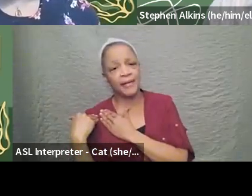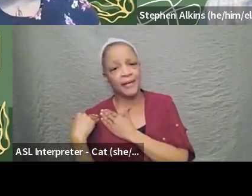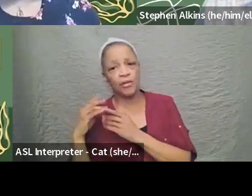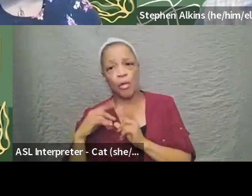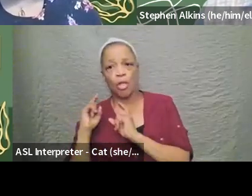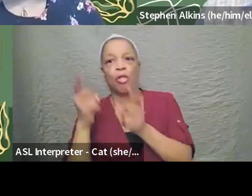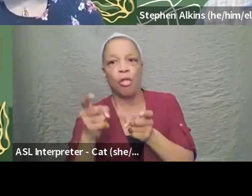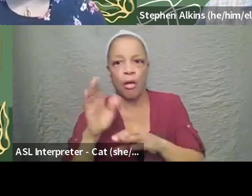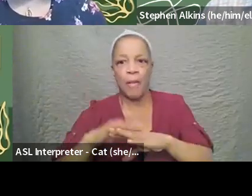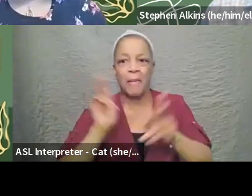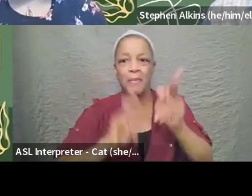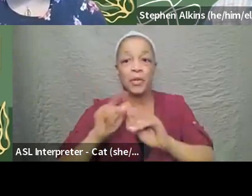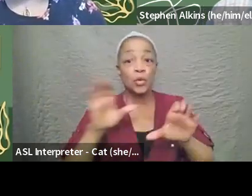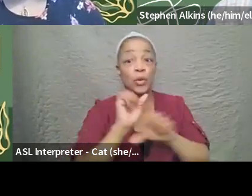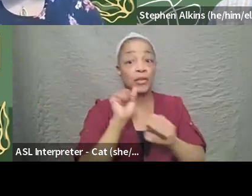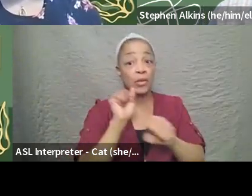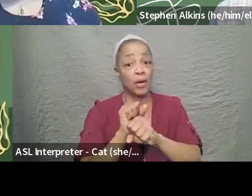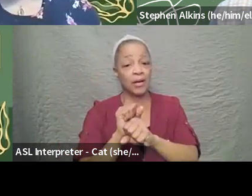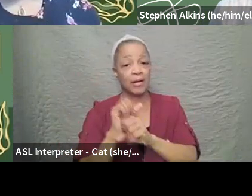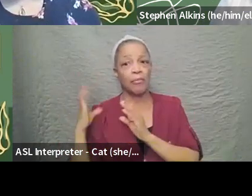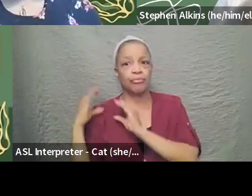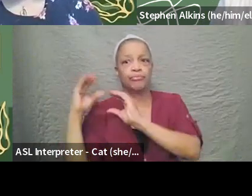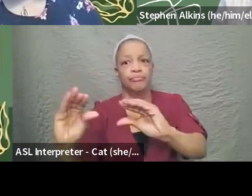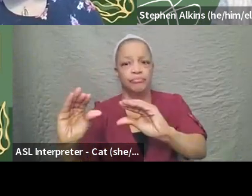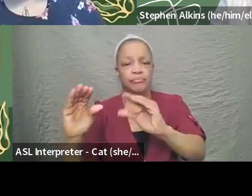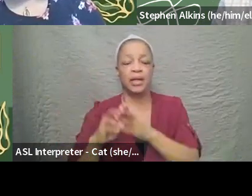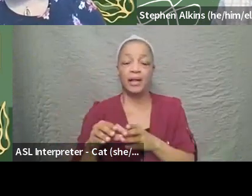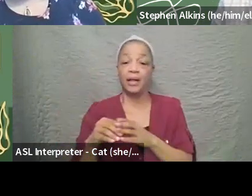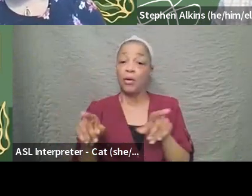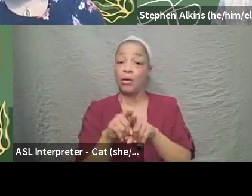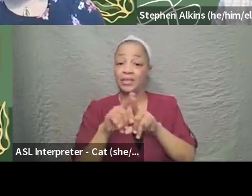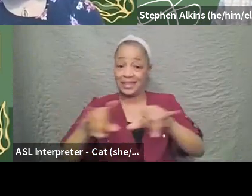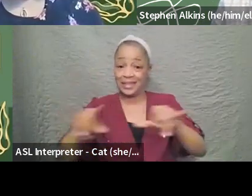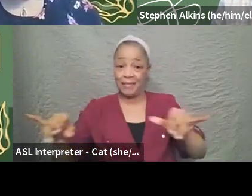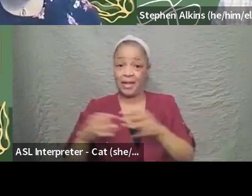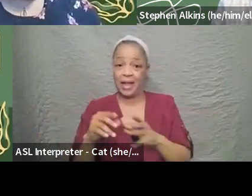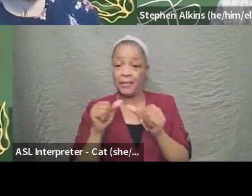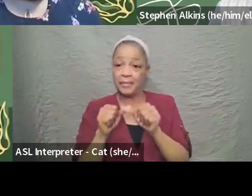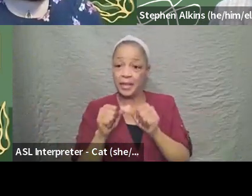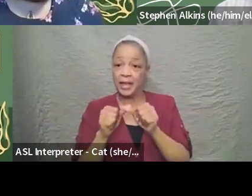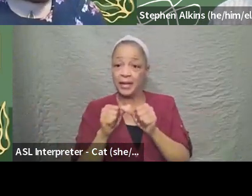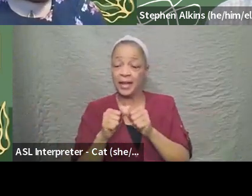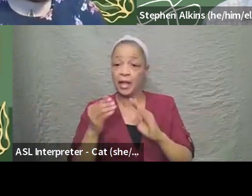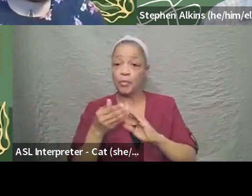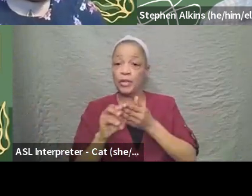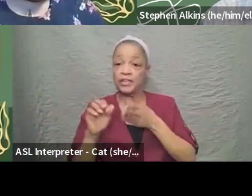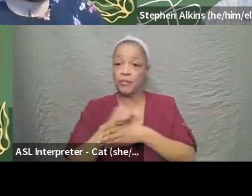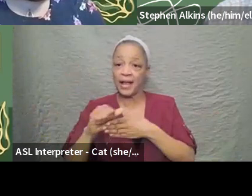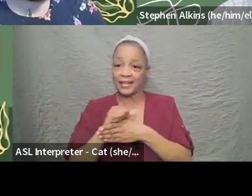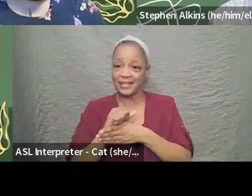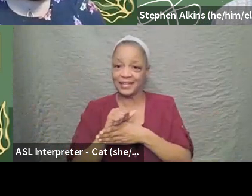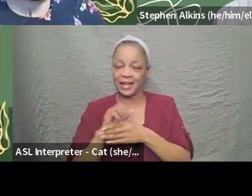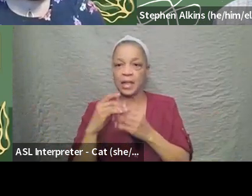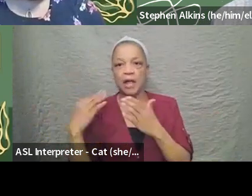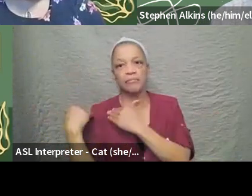the folks who are doing the work and asking them to also maintain these communities of practice also. So I do think